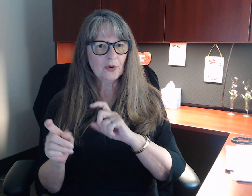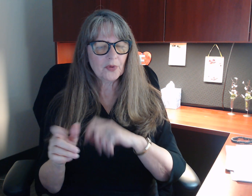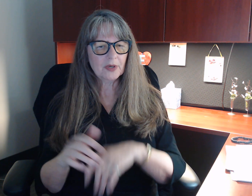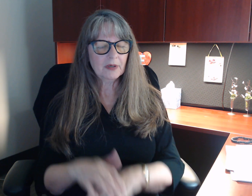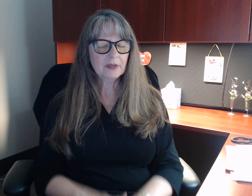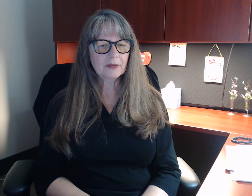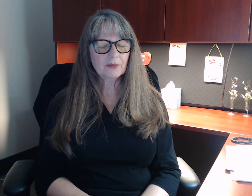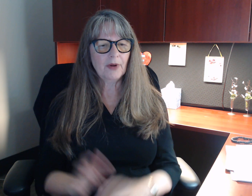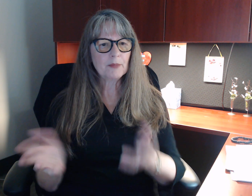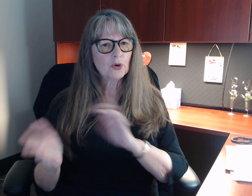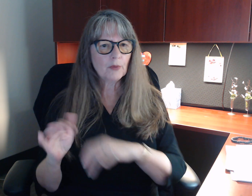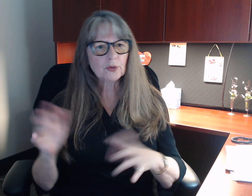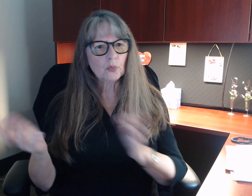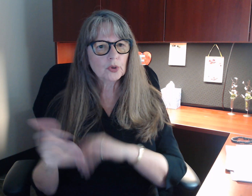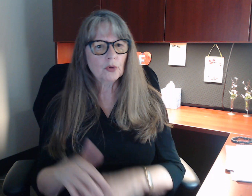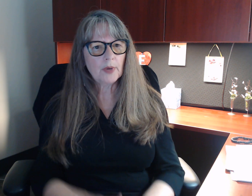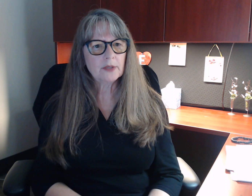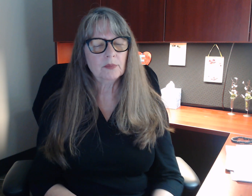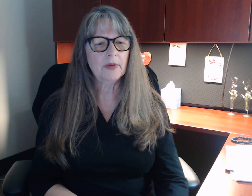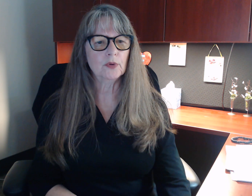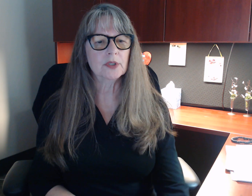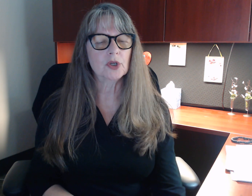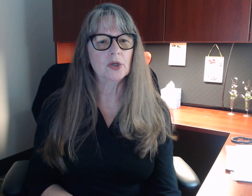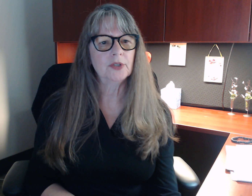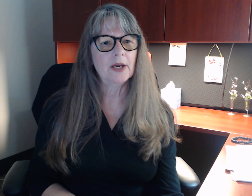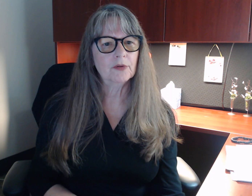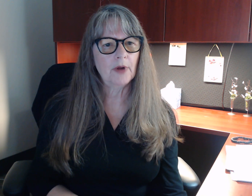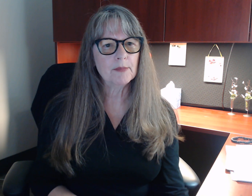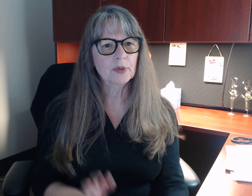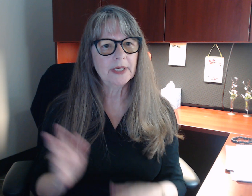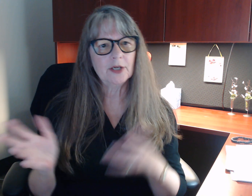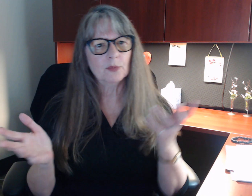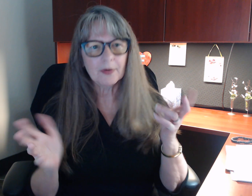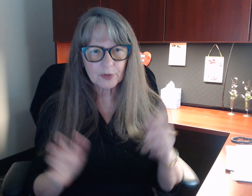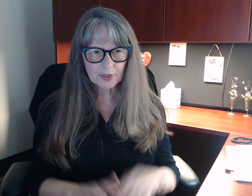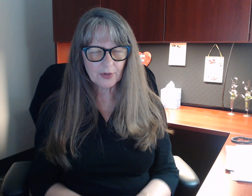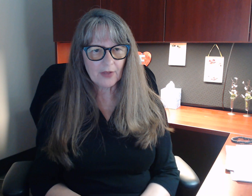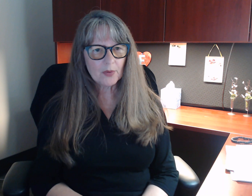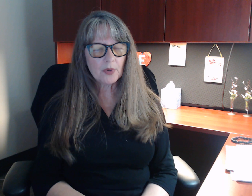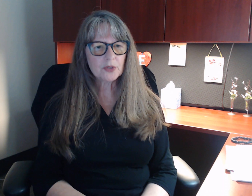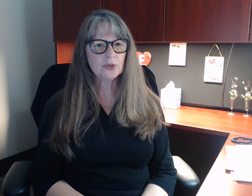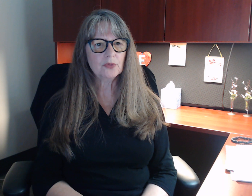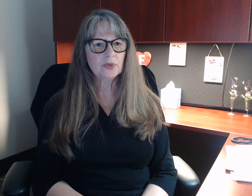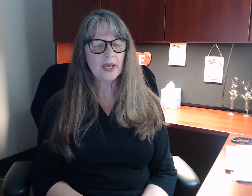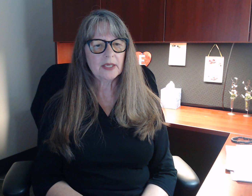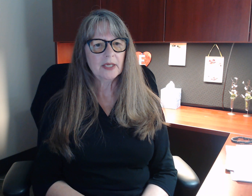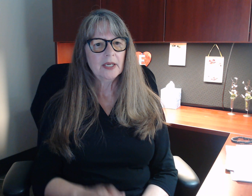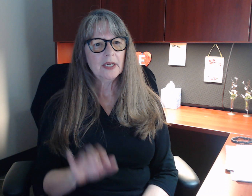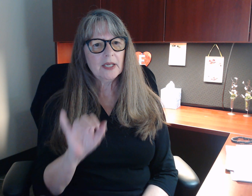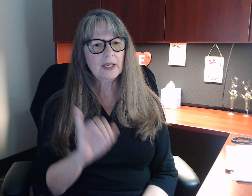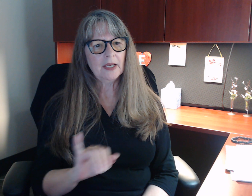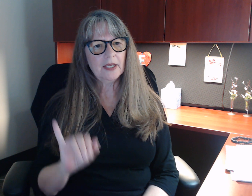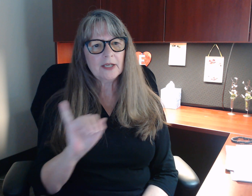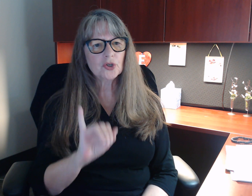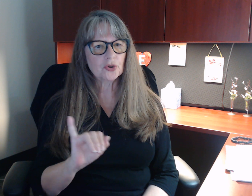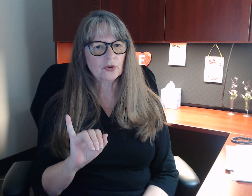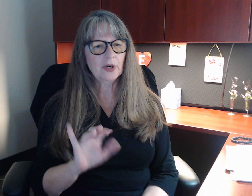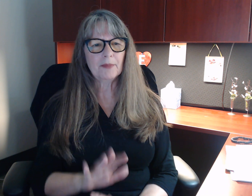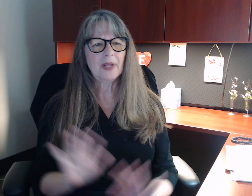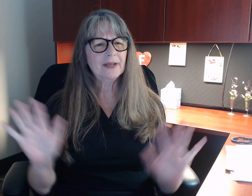the grammar correct or word correct, whatever it's called now, Grammarly or whatever it's called now. They want to do like insure, and I'm like, no, that's